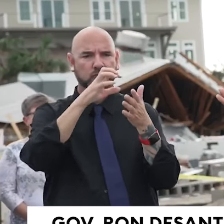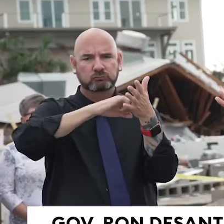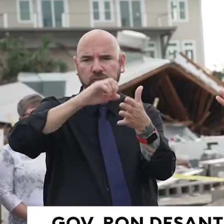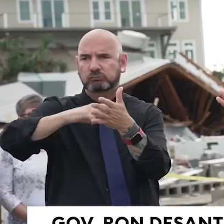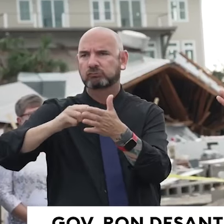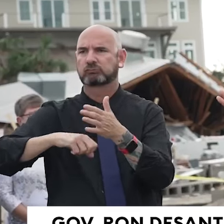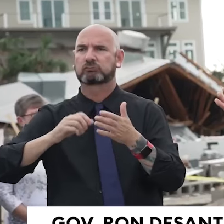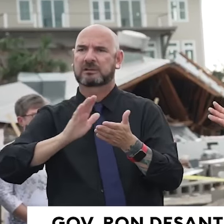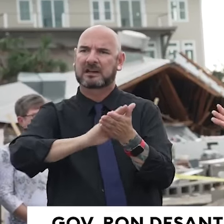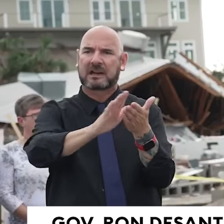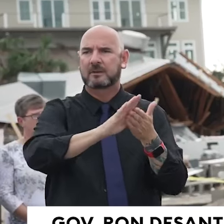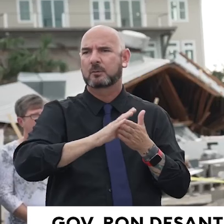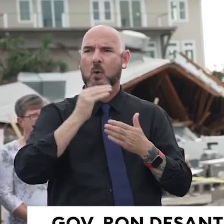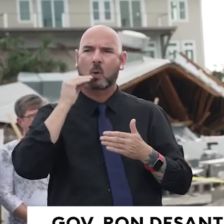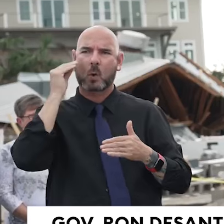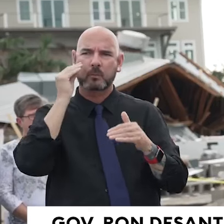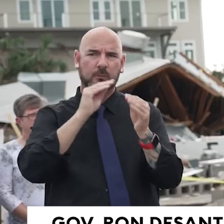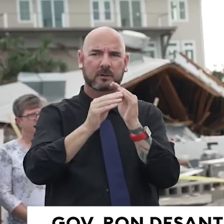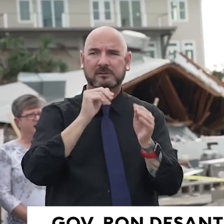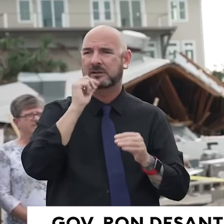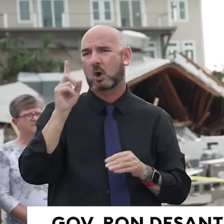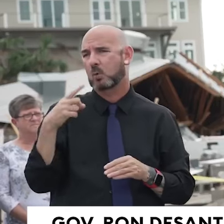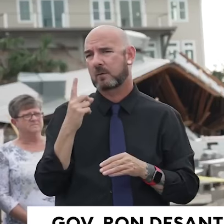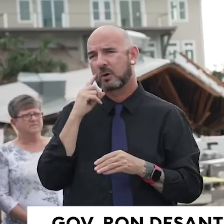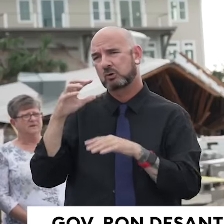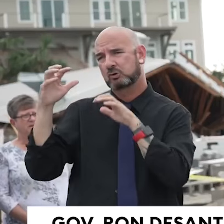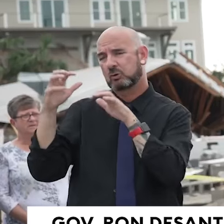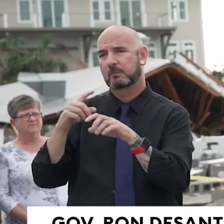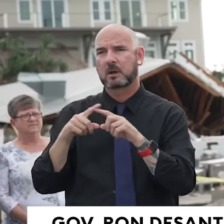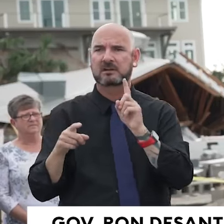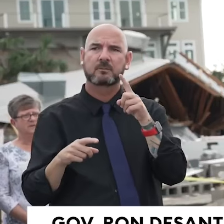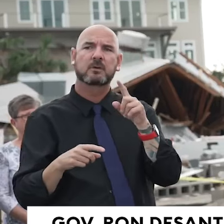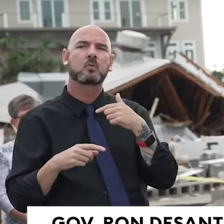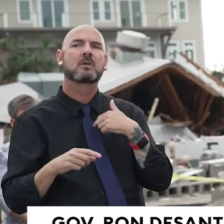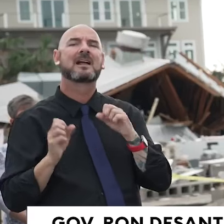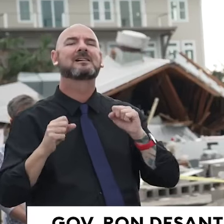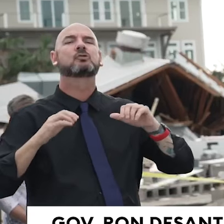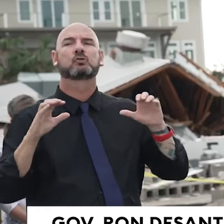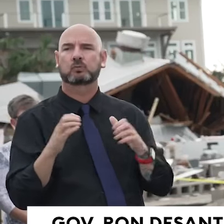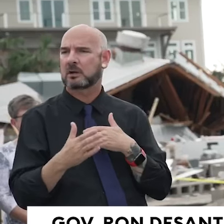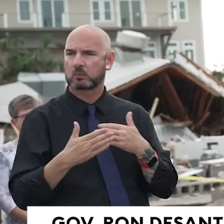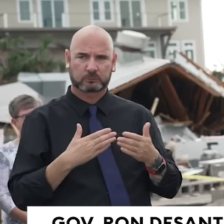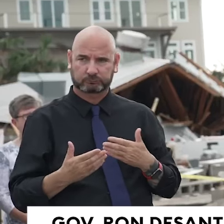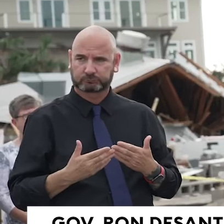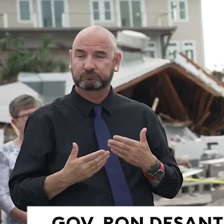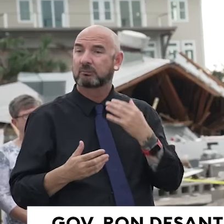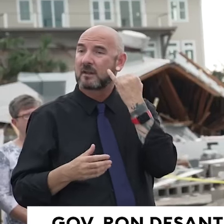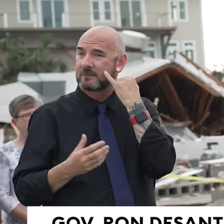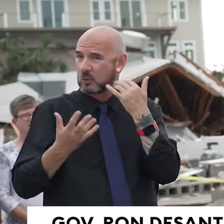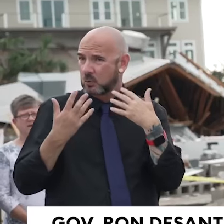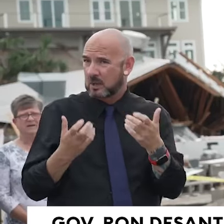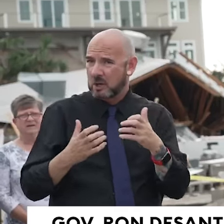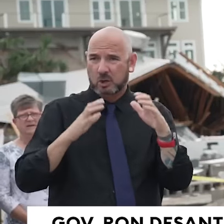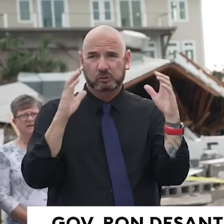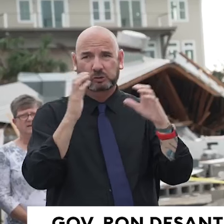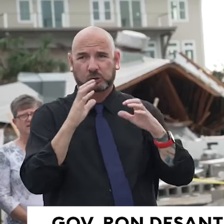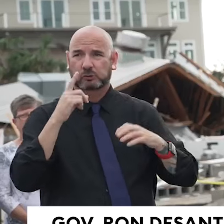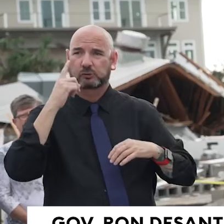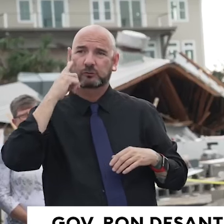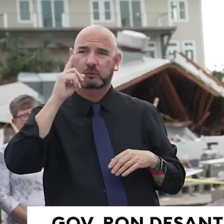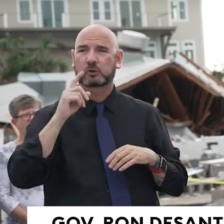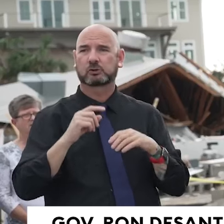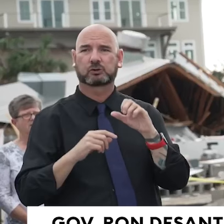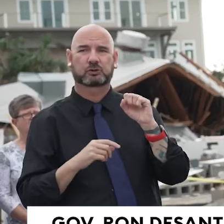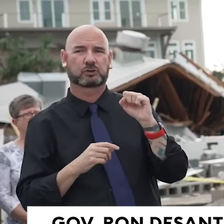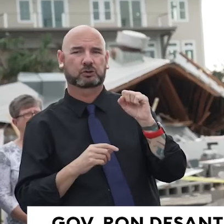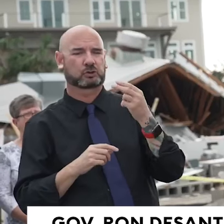even necessarily only for storms. This is something we do anyways. If you want to look for SHIP resources, go